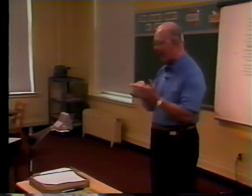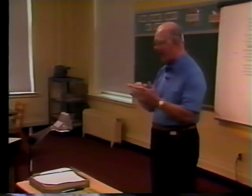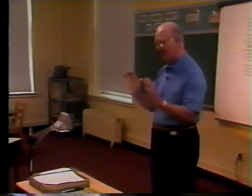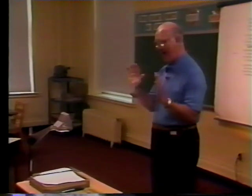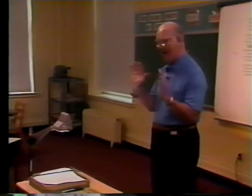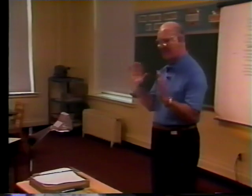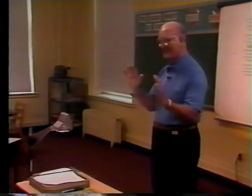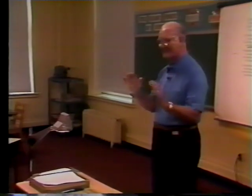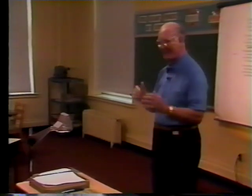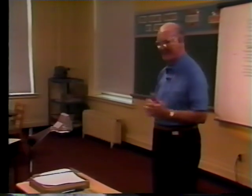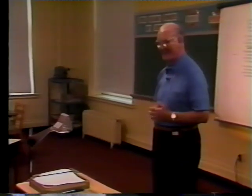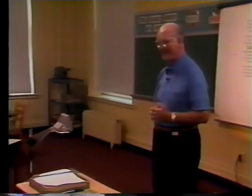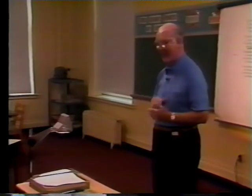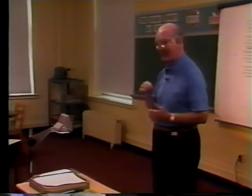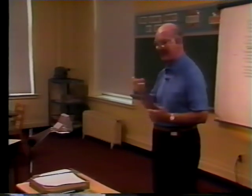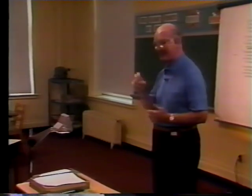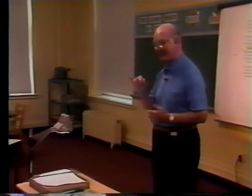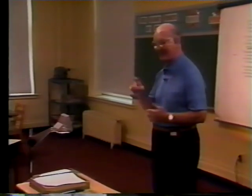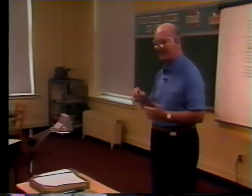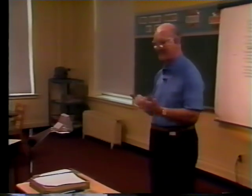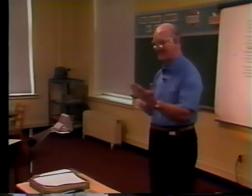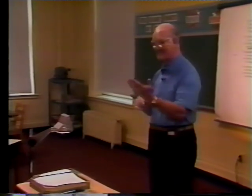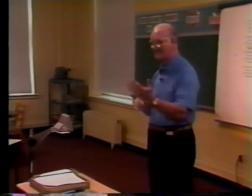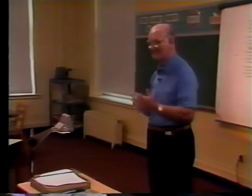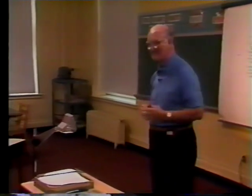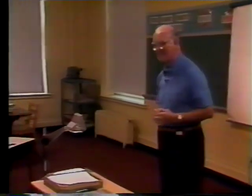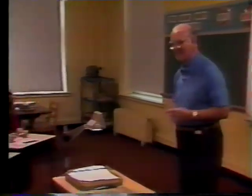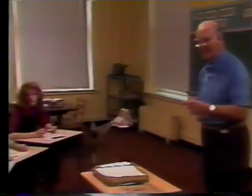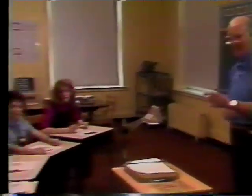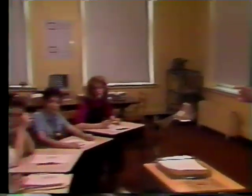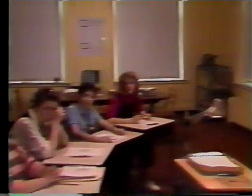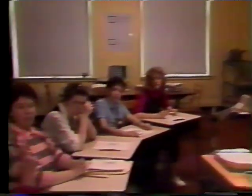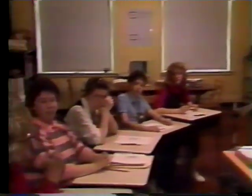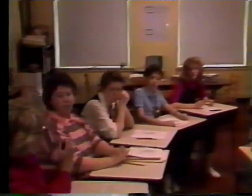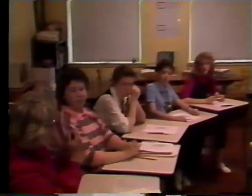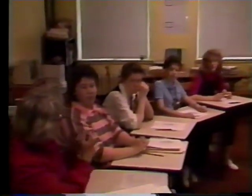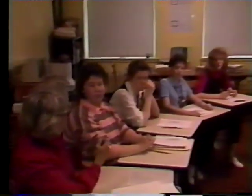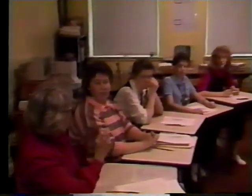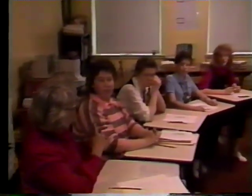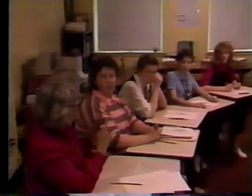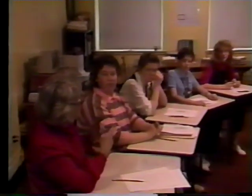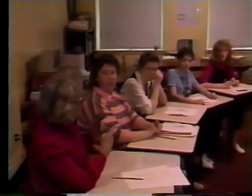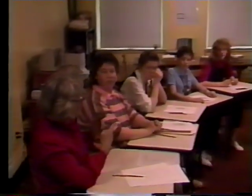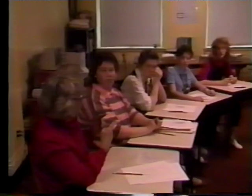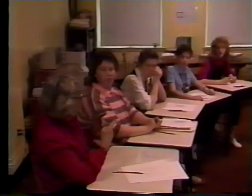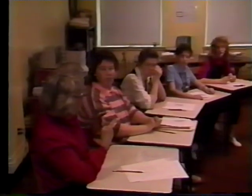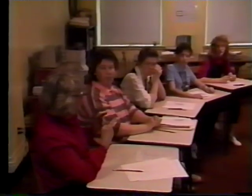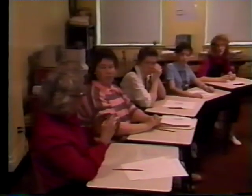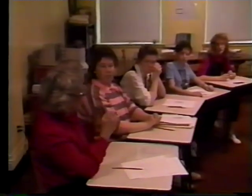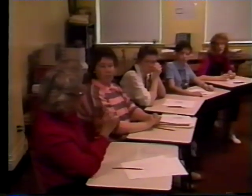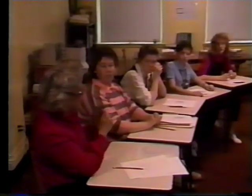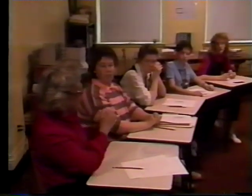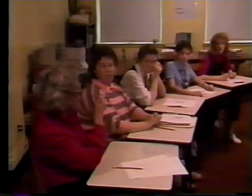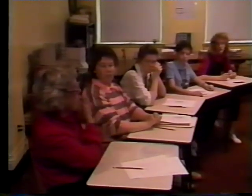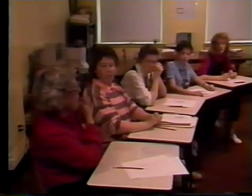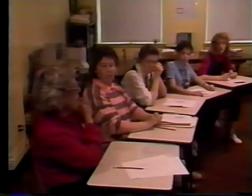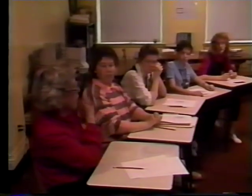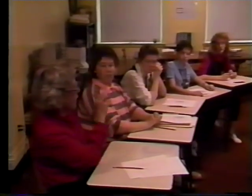that? Marvelous. And he did. I think of last weekend with the Pittsburgh